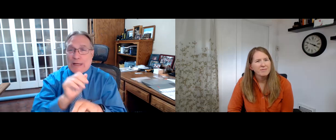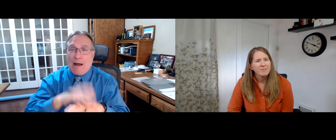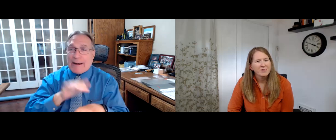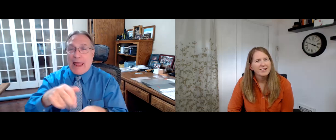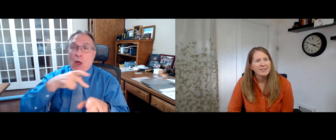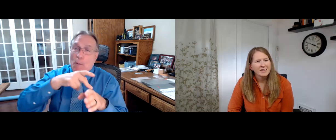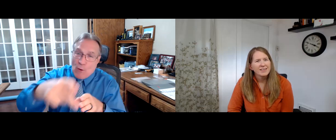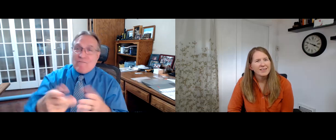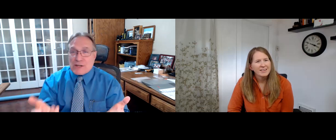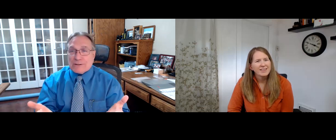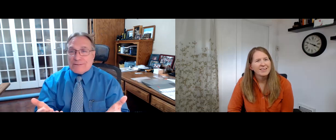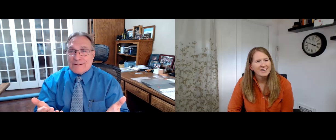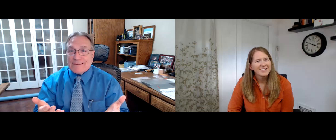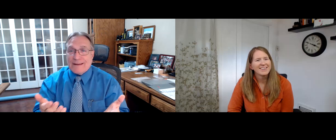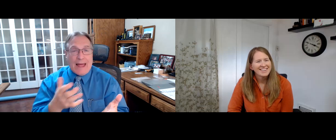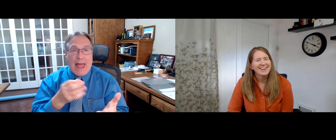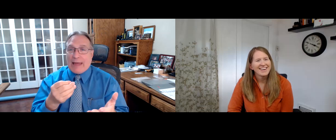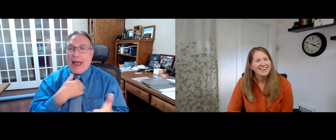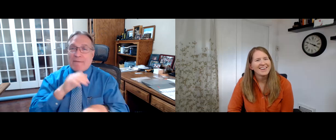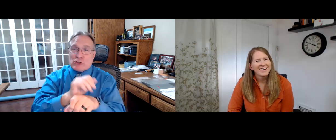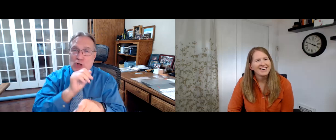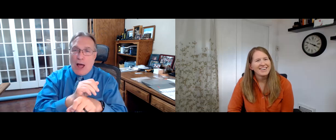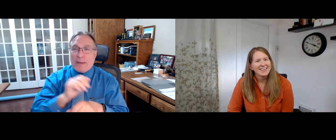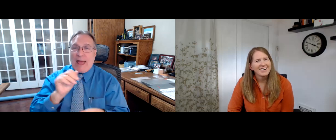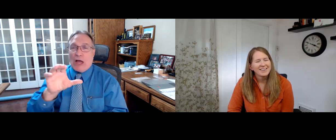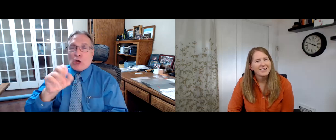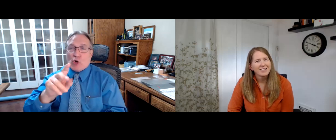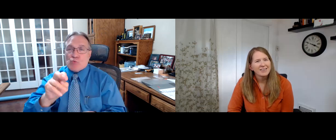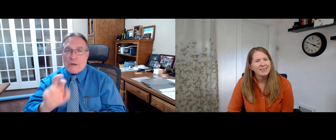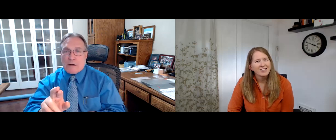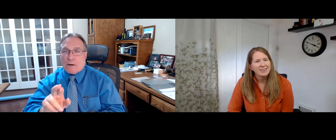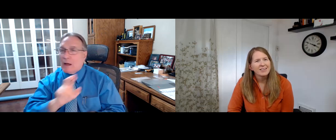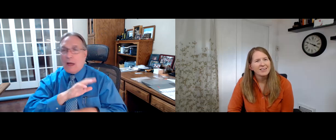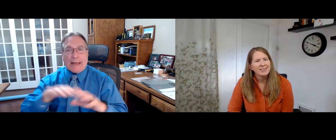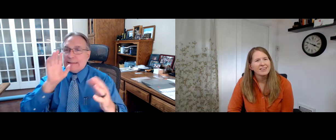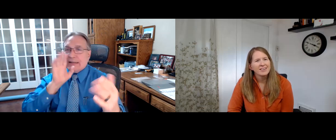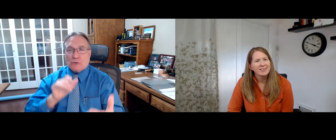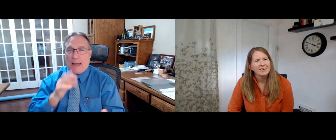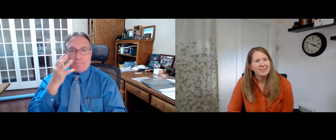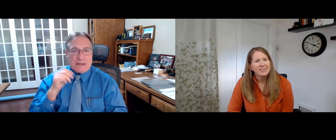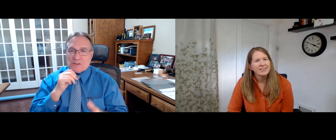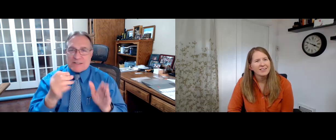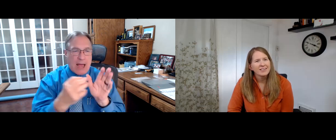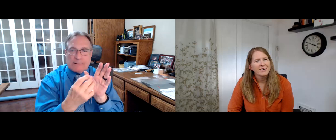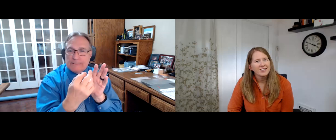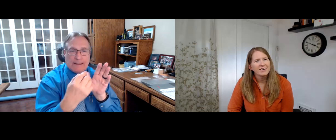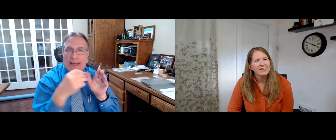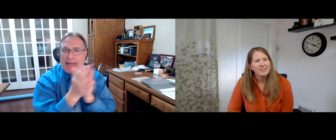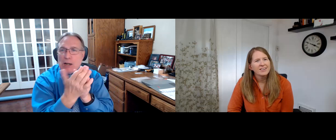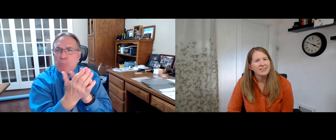working on a profession. And I have a job. I have a career I didn't expect because it's not in a